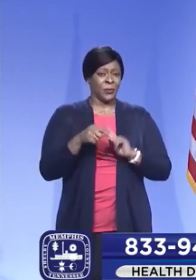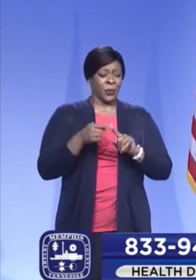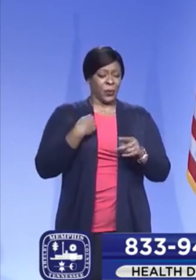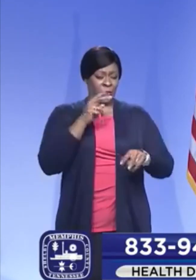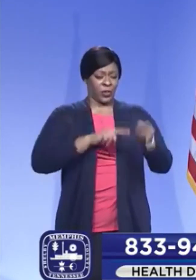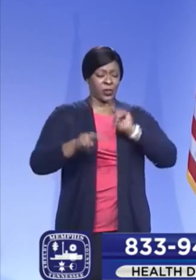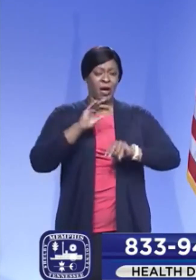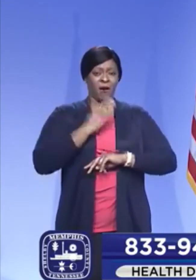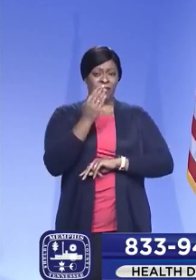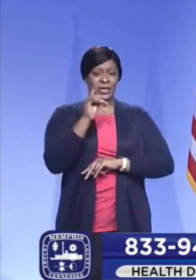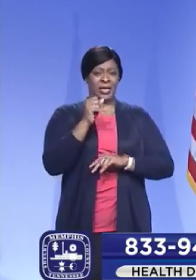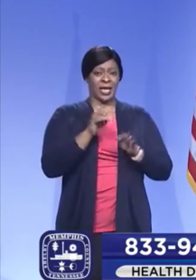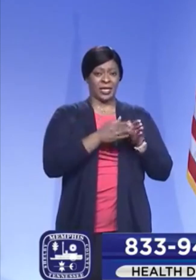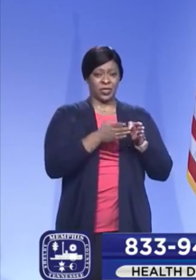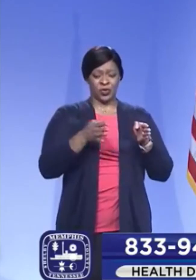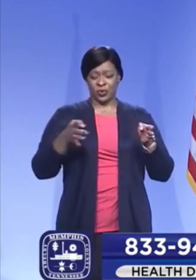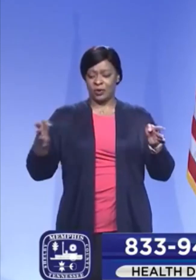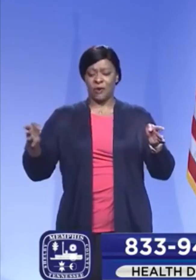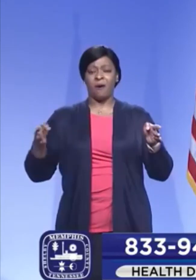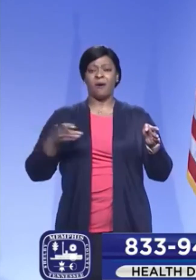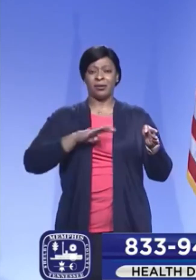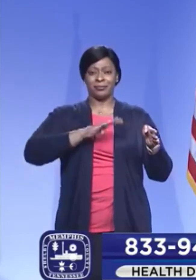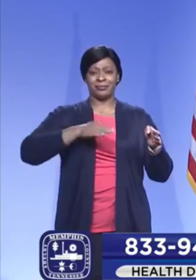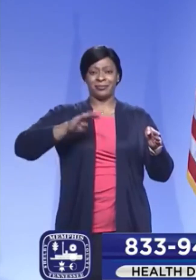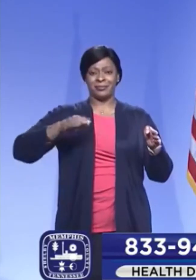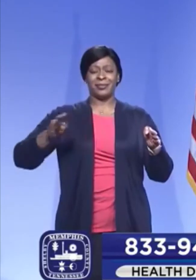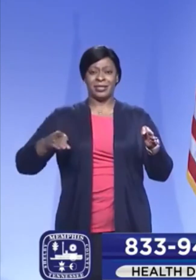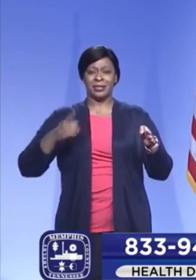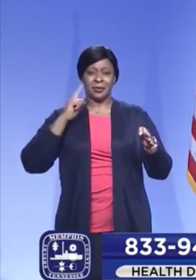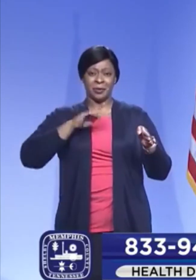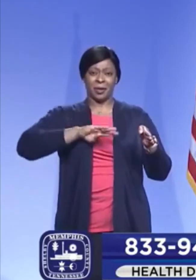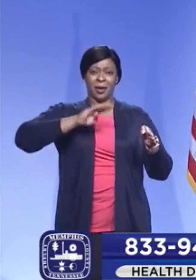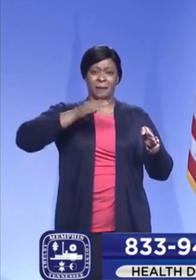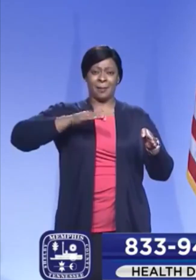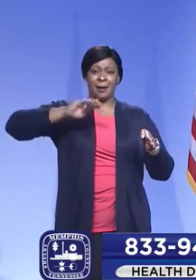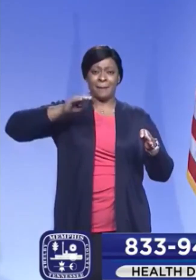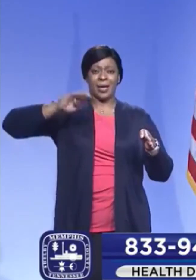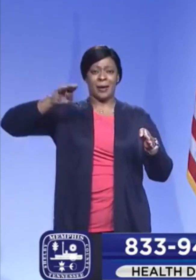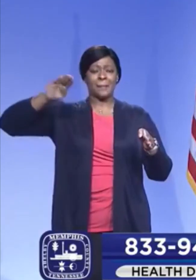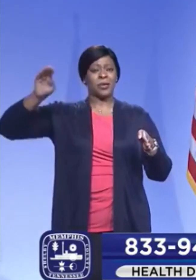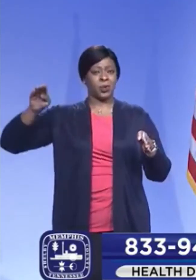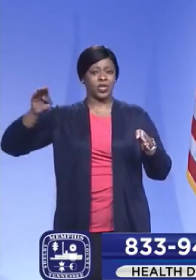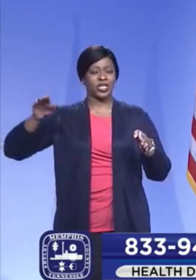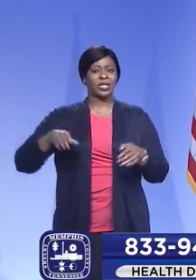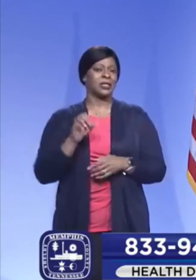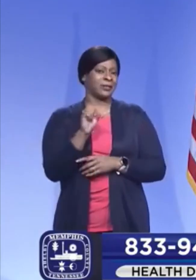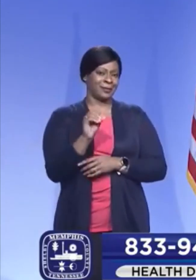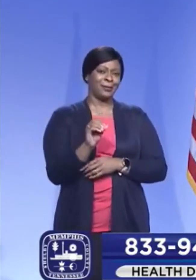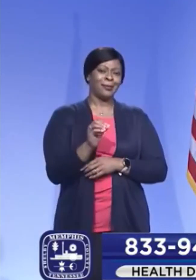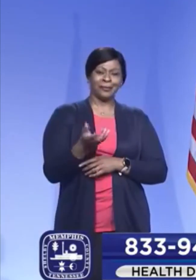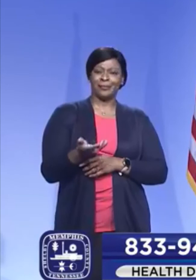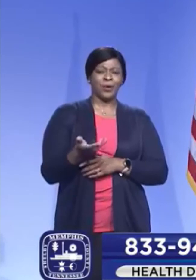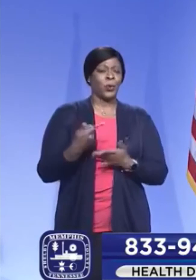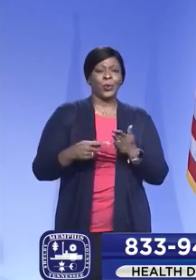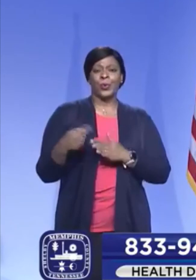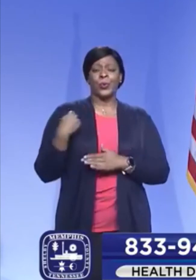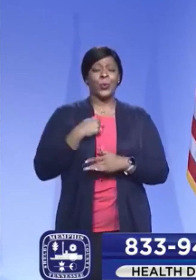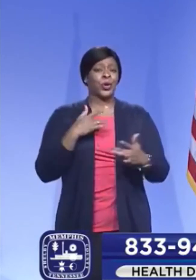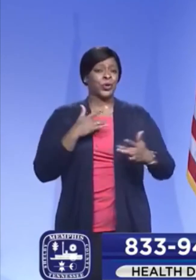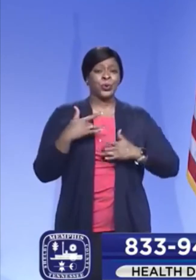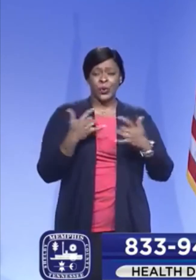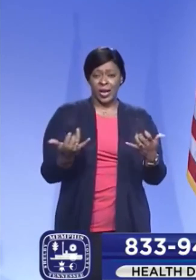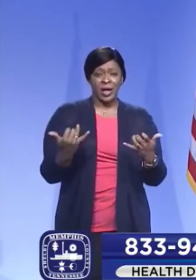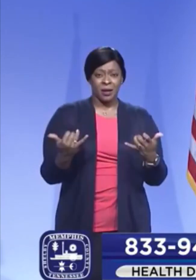our 14-day trends, all of them are escalating upwards. And so what we are concerned